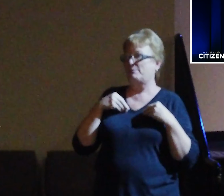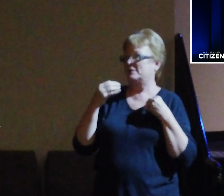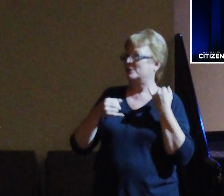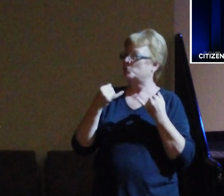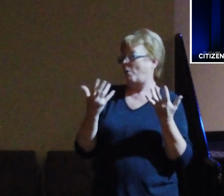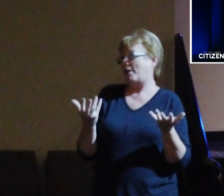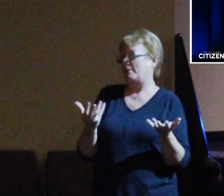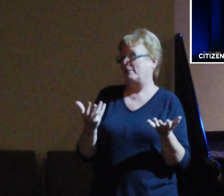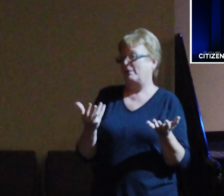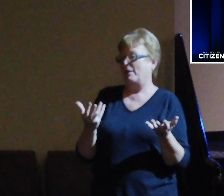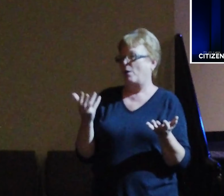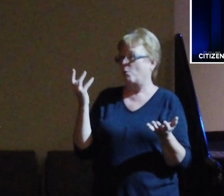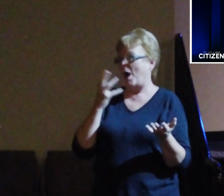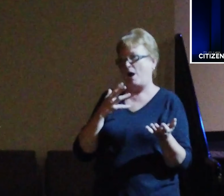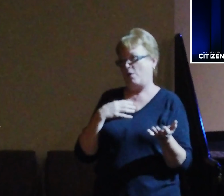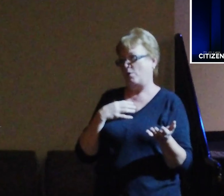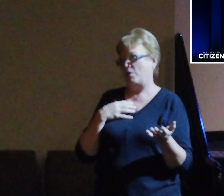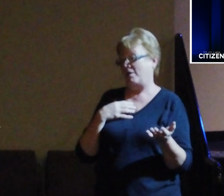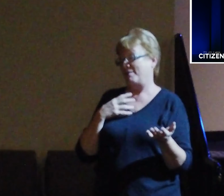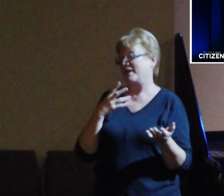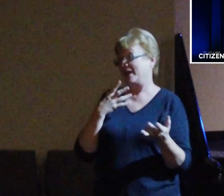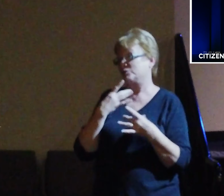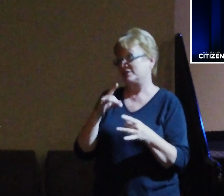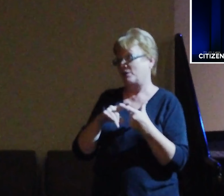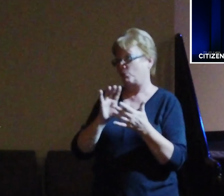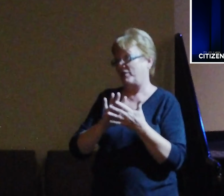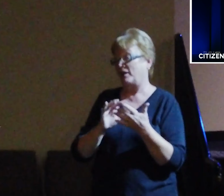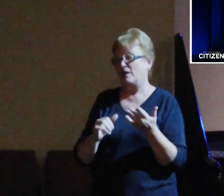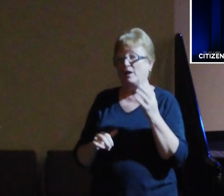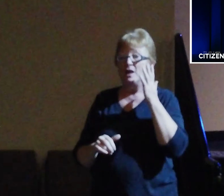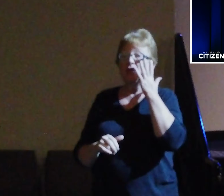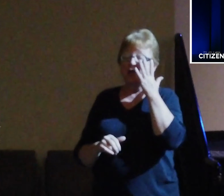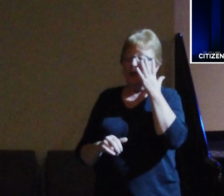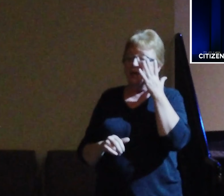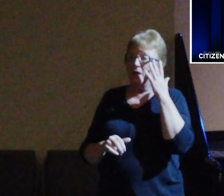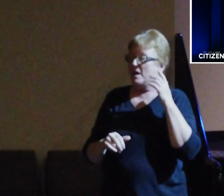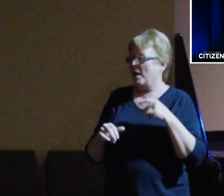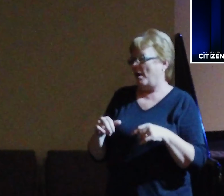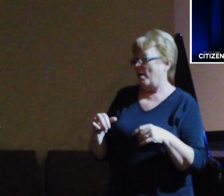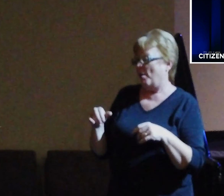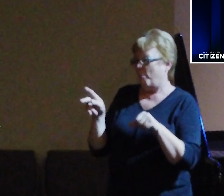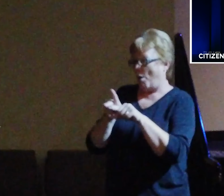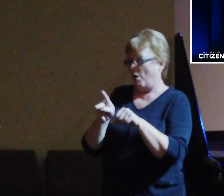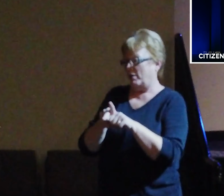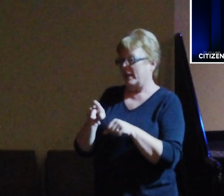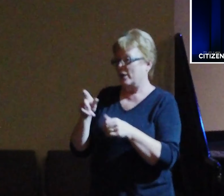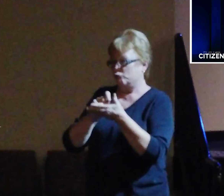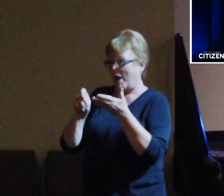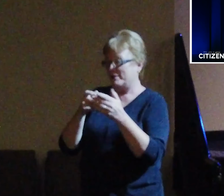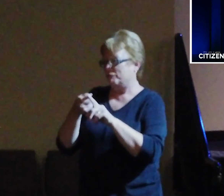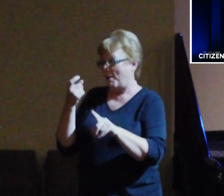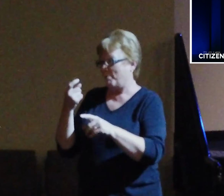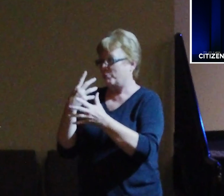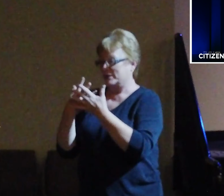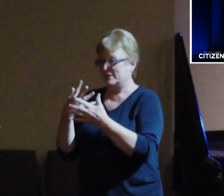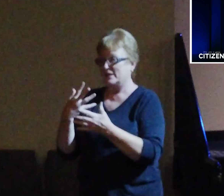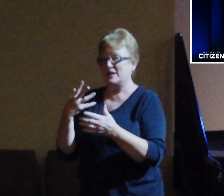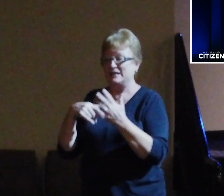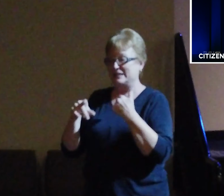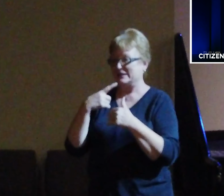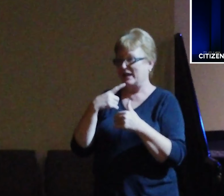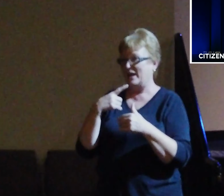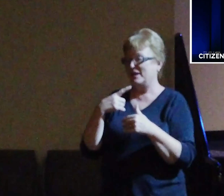The Apostle Paul, earlier in 1 Philippians, writing from prison, says